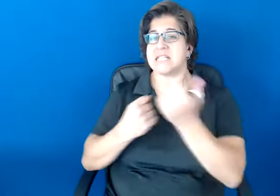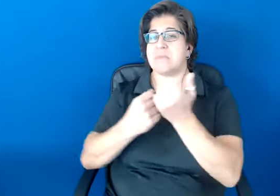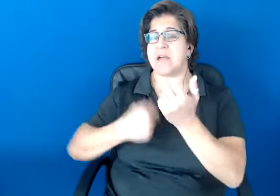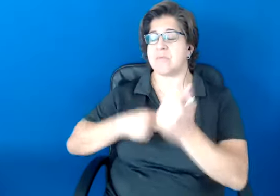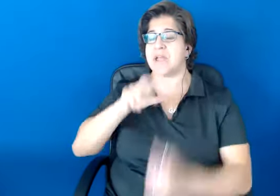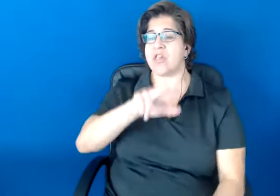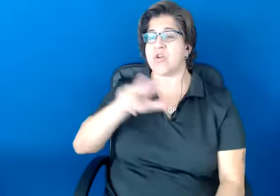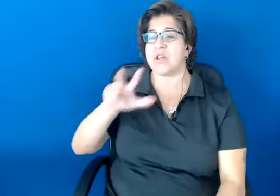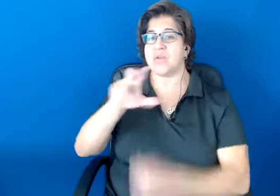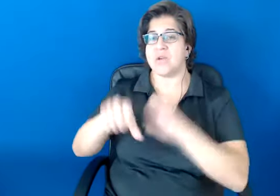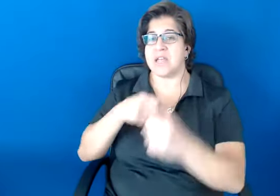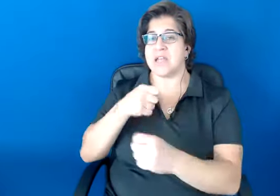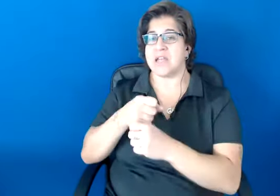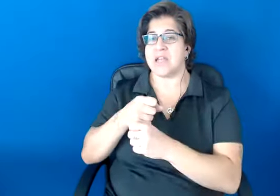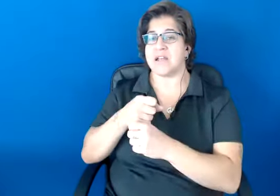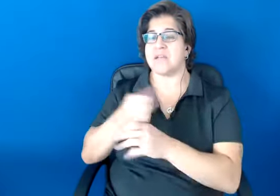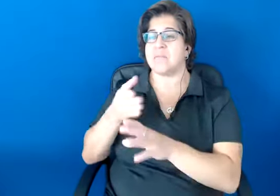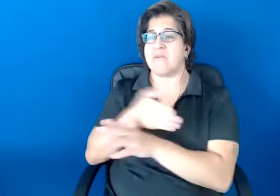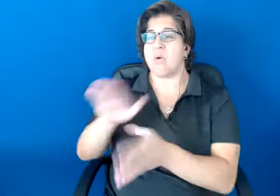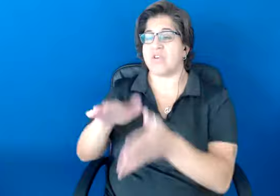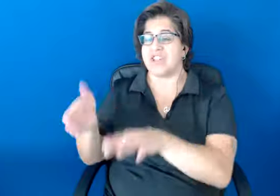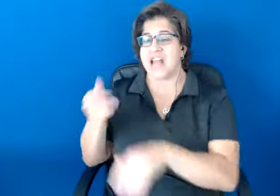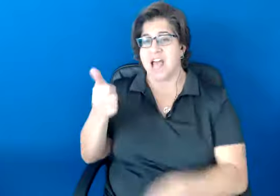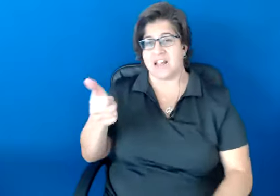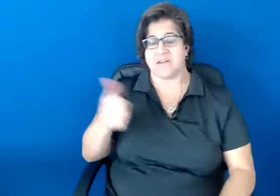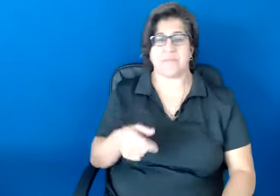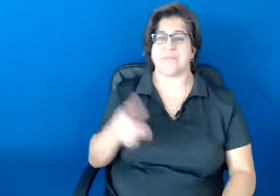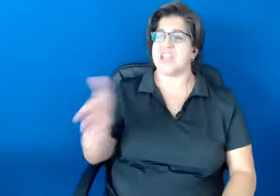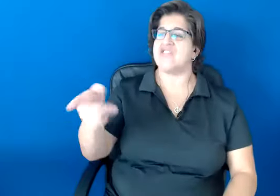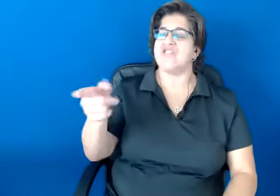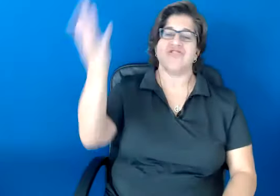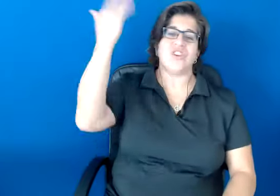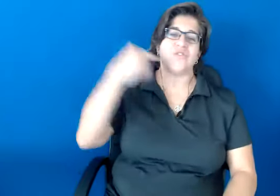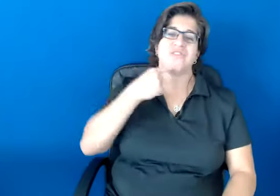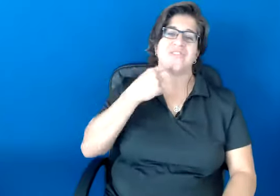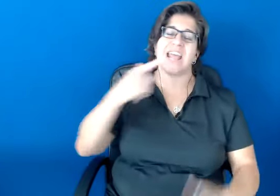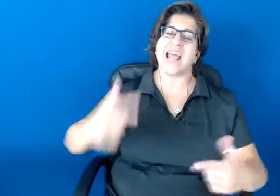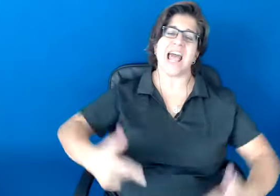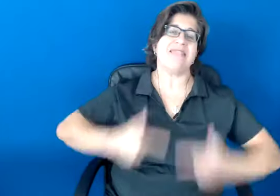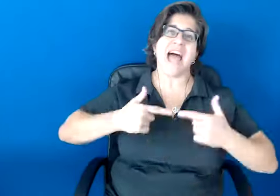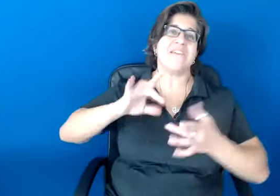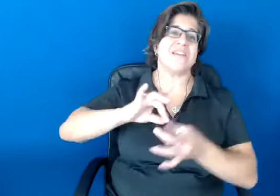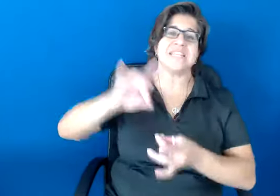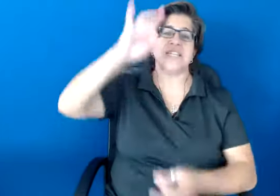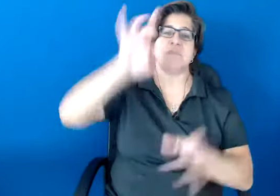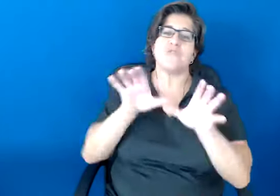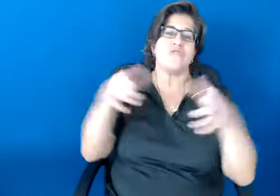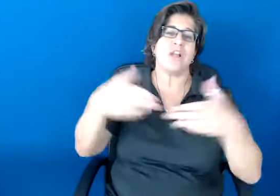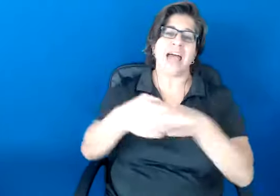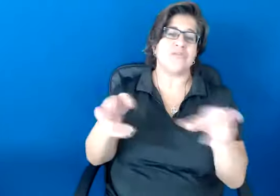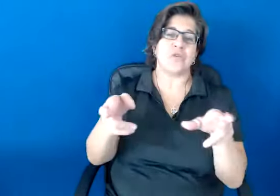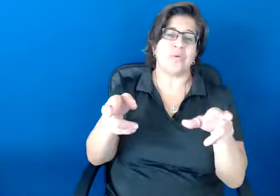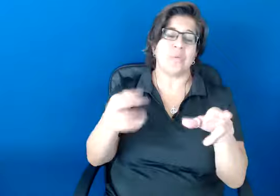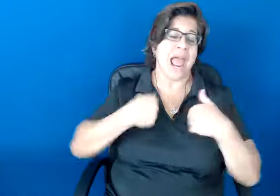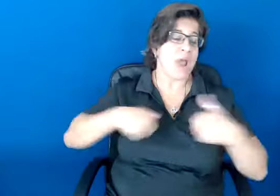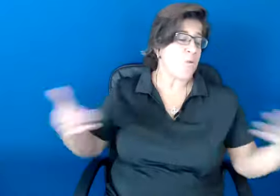died. And she used to say that life is just a spiritual classroom. And we're just here